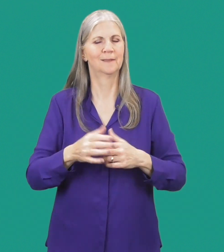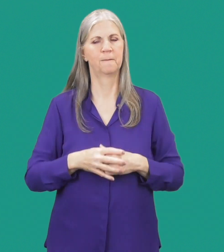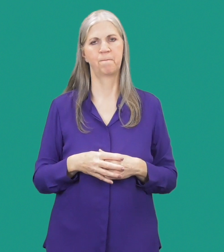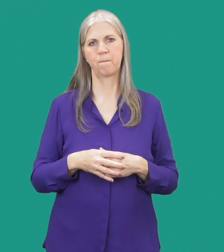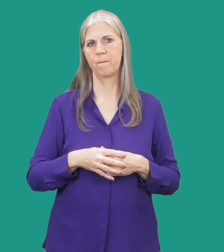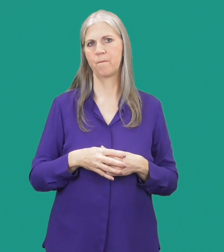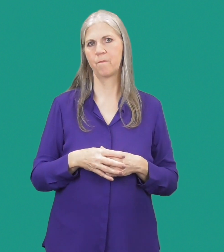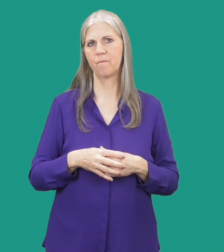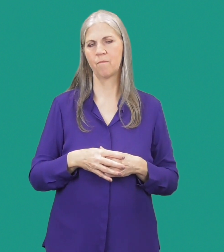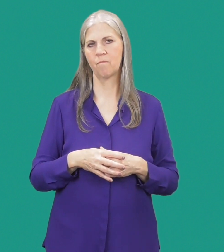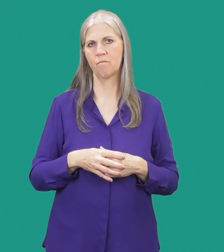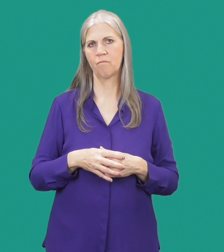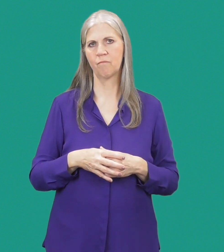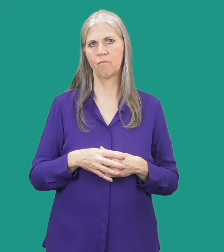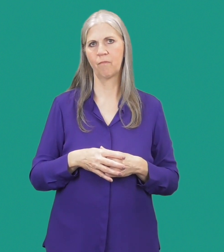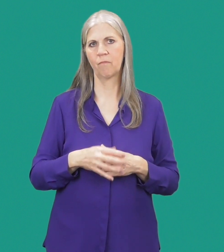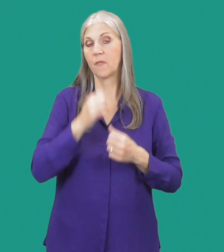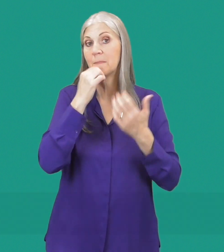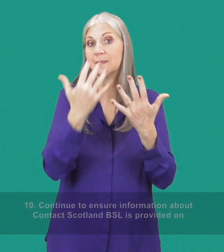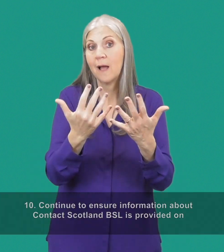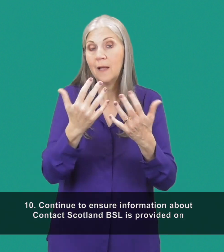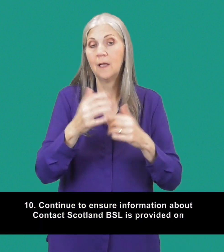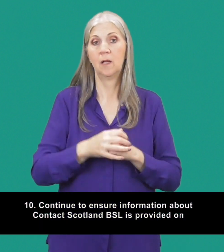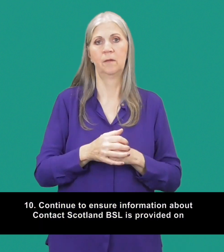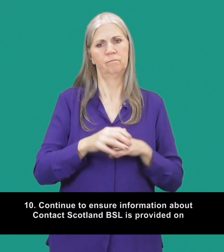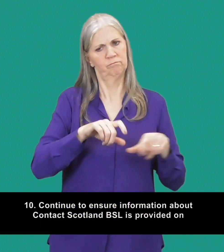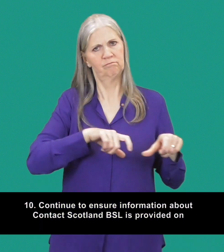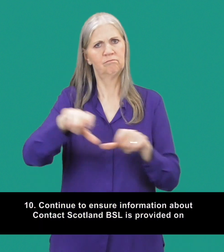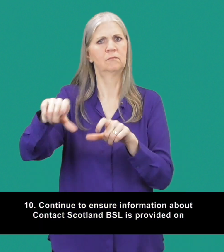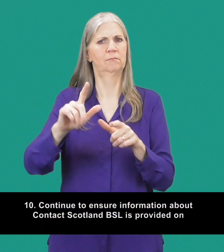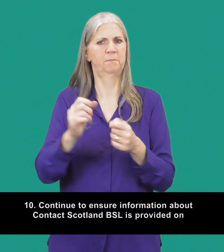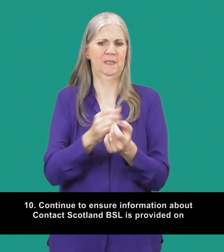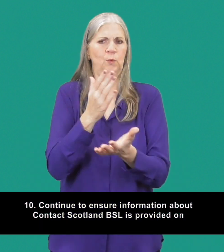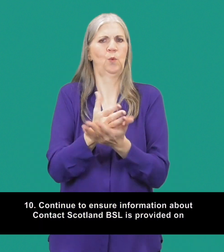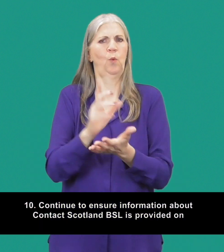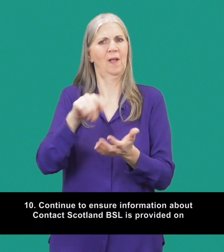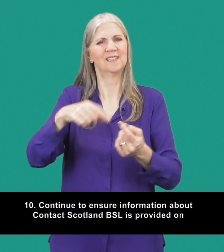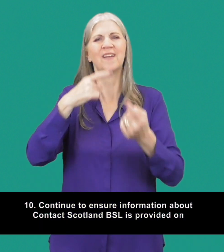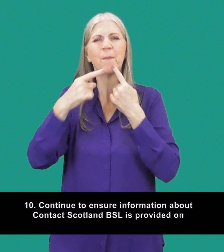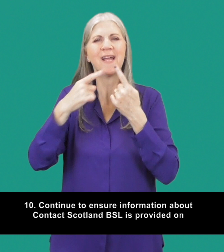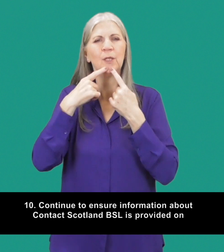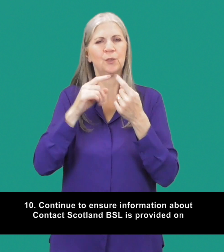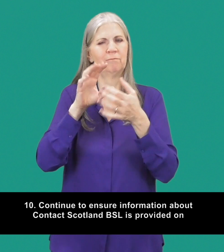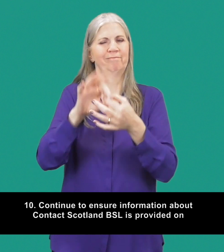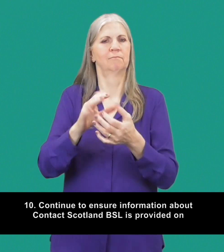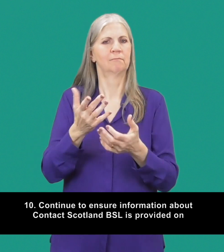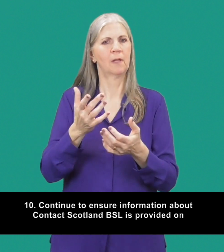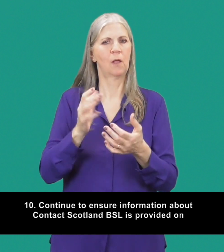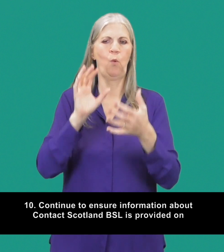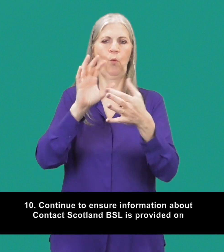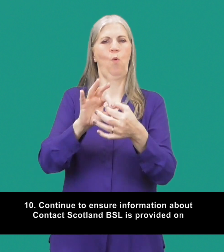Number 10. Continue to ensure information about Contact Scotland BSL is